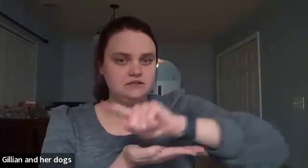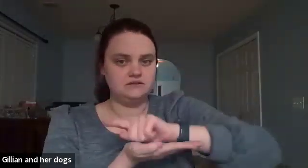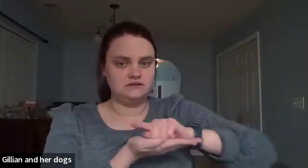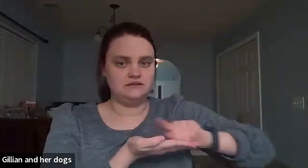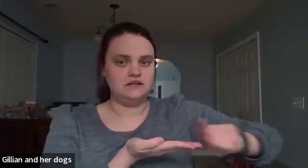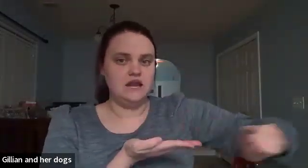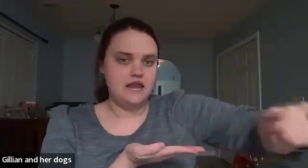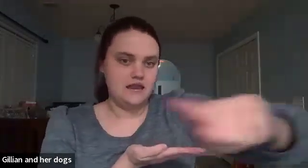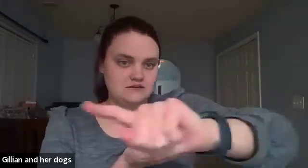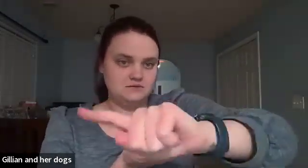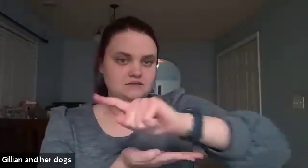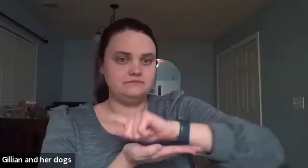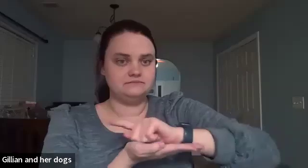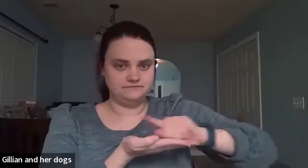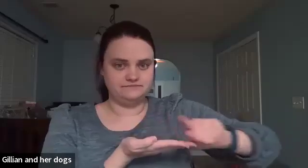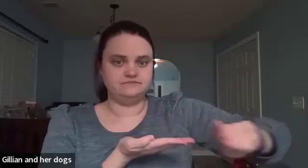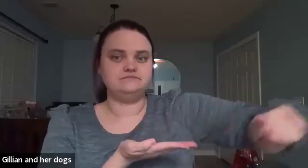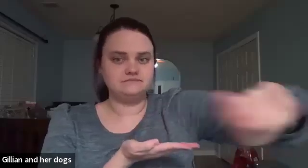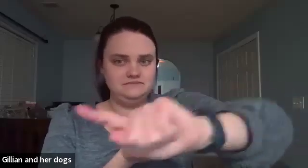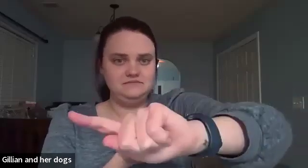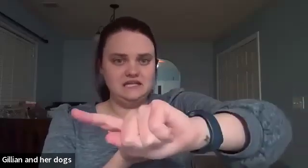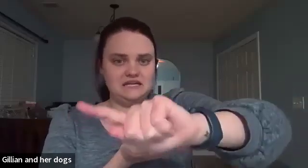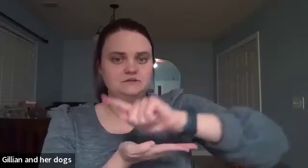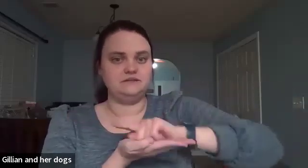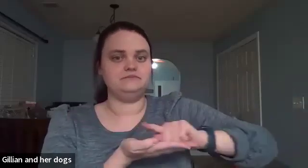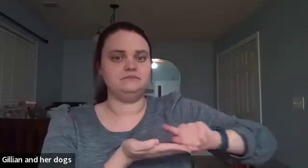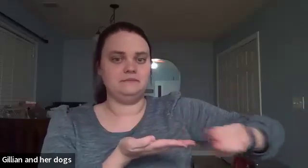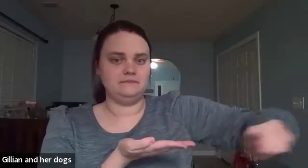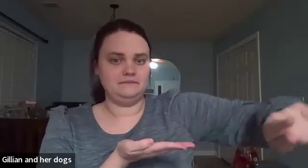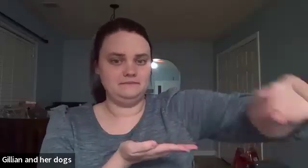week. Next week. Next week.